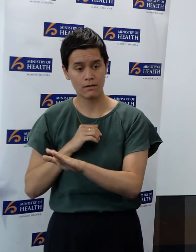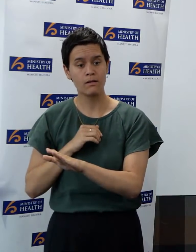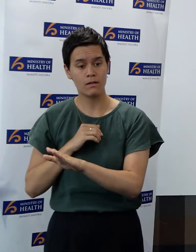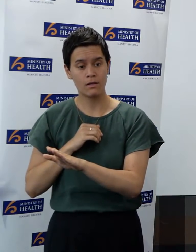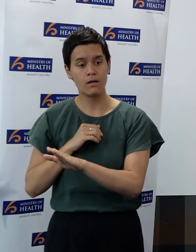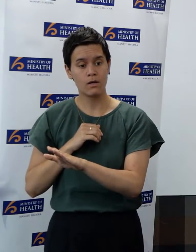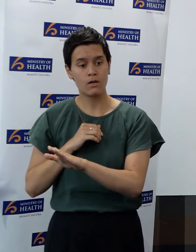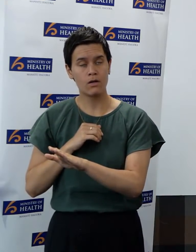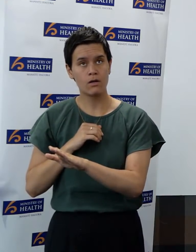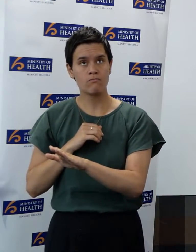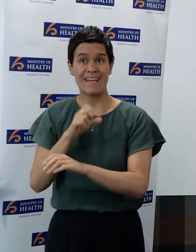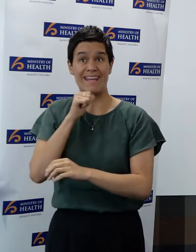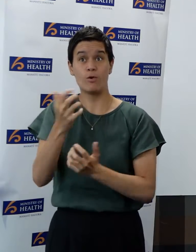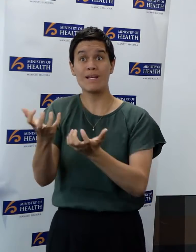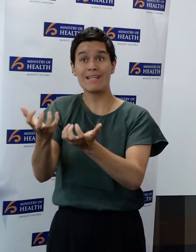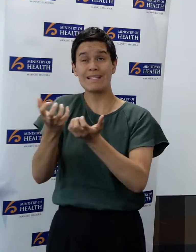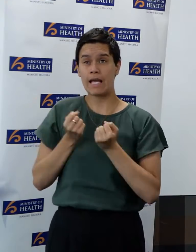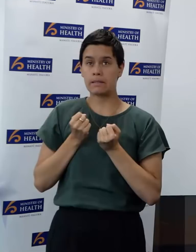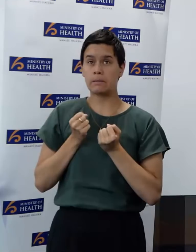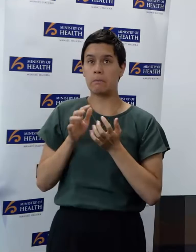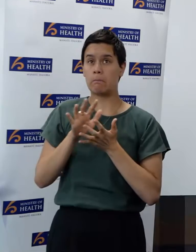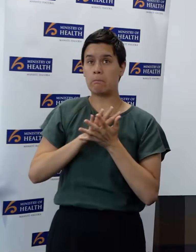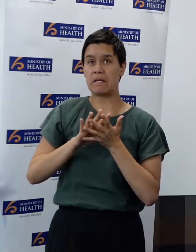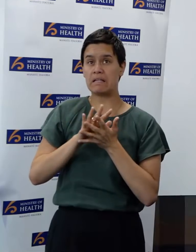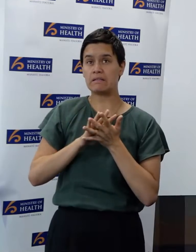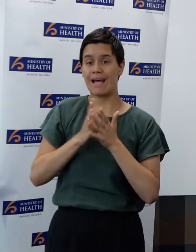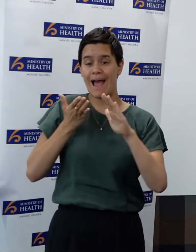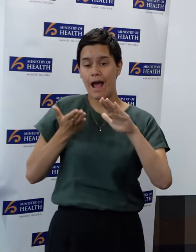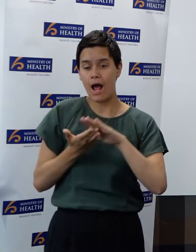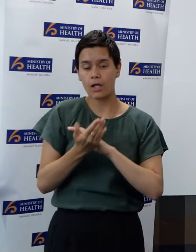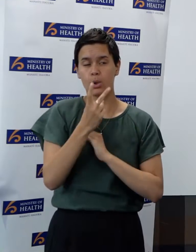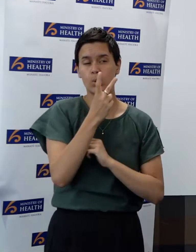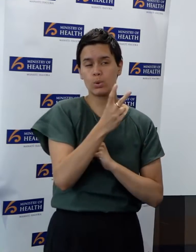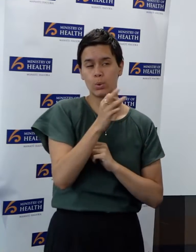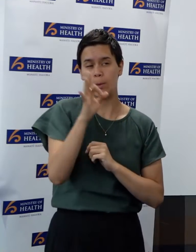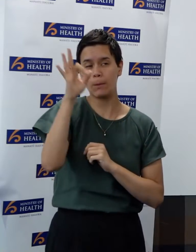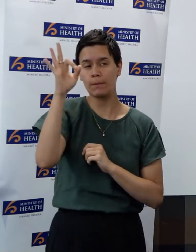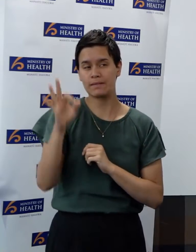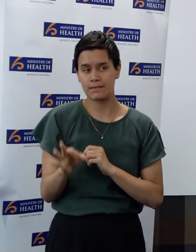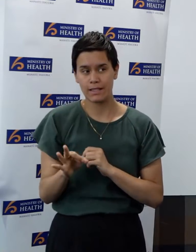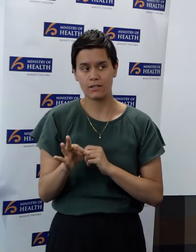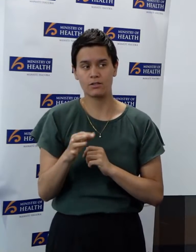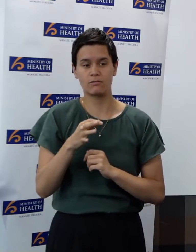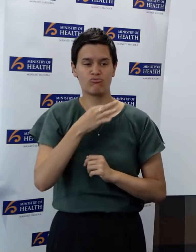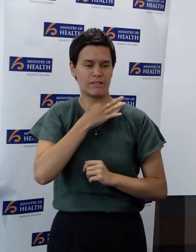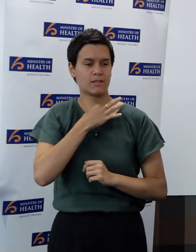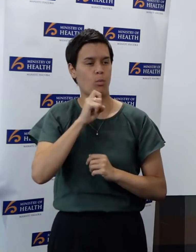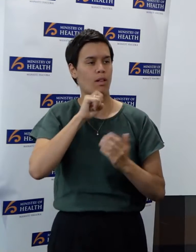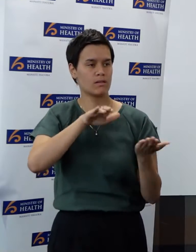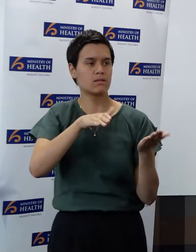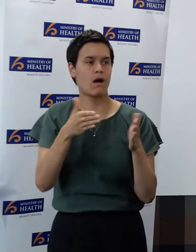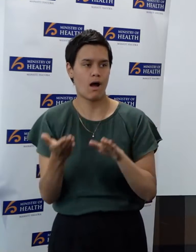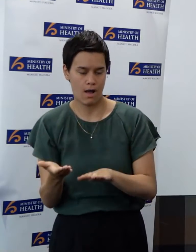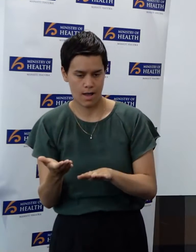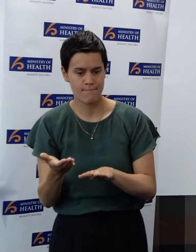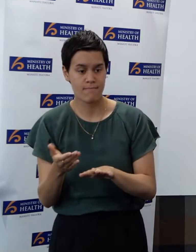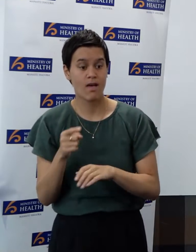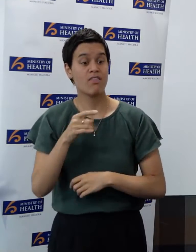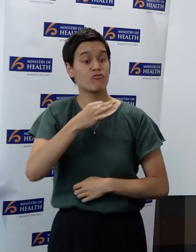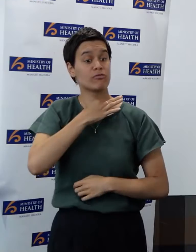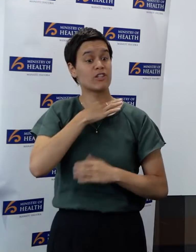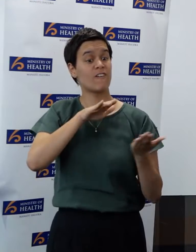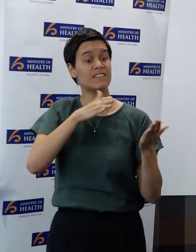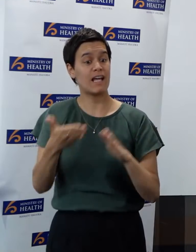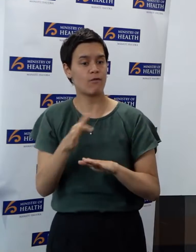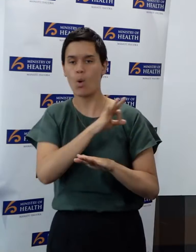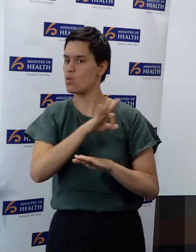It's probably somewhere below that based on the current evidence now. But the good news is that it doesn't seem to be increasing, and it's nowhere near